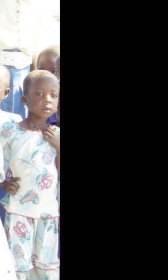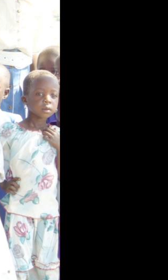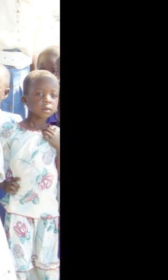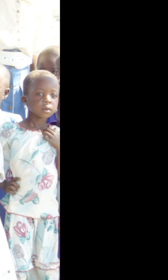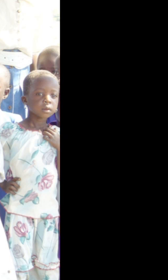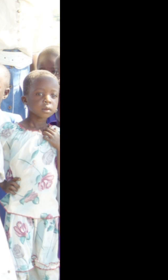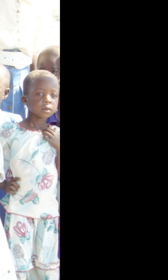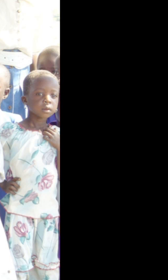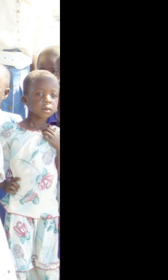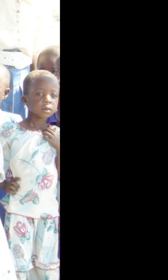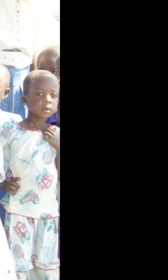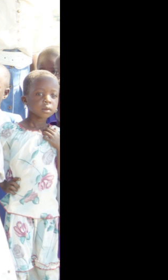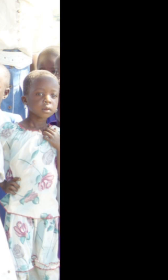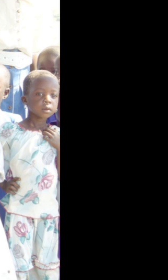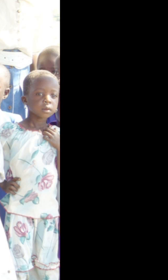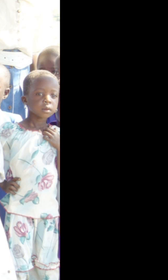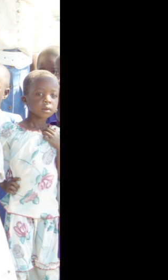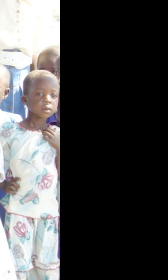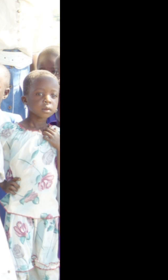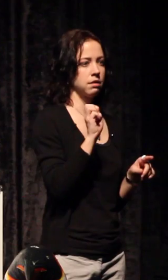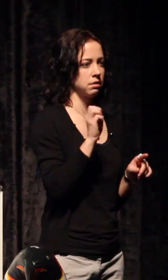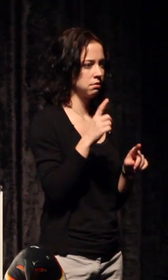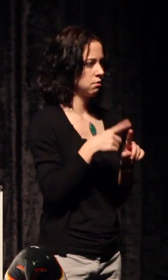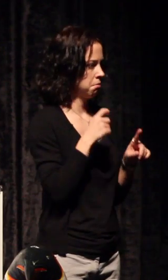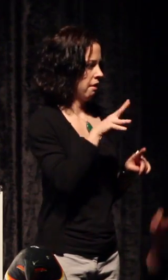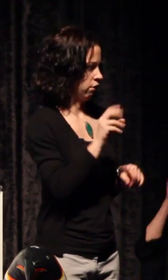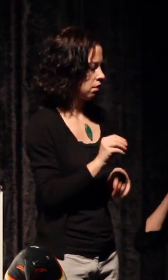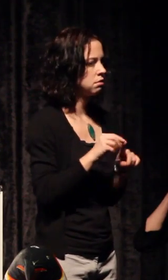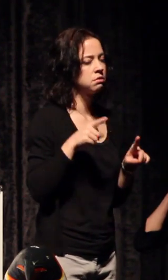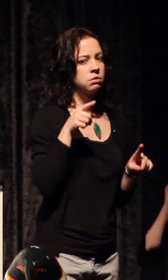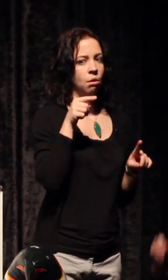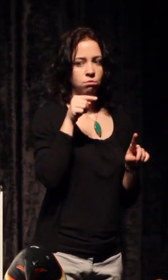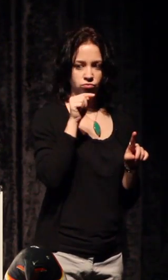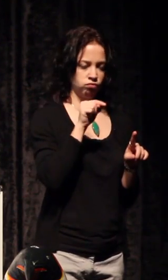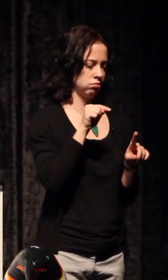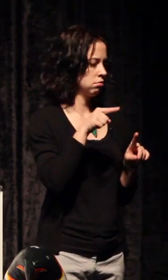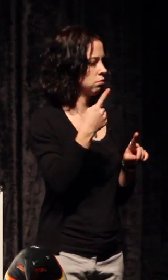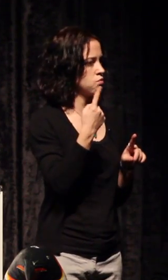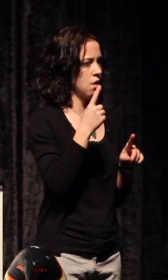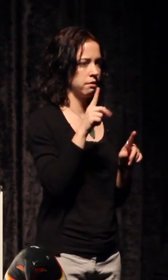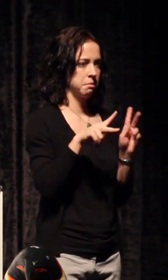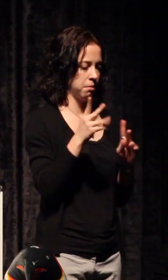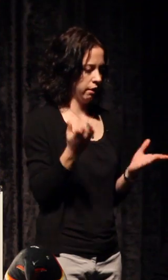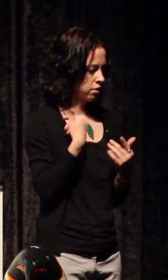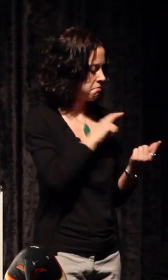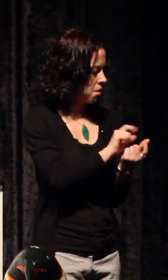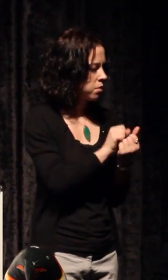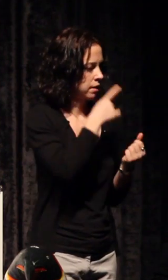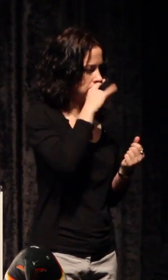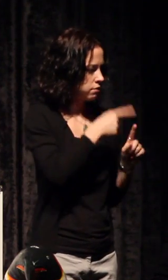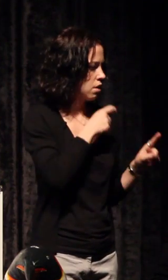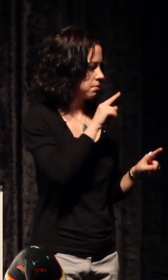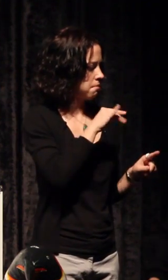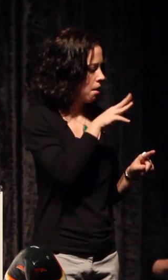members, Robin Truesdale, has been to Zimbabwe a couple times. She's met with Zimbabweans, seen the school kids playing on the marimbas. She's met some of